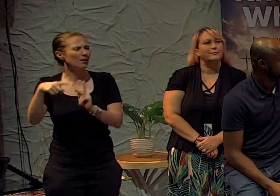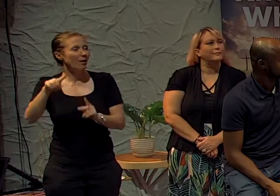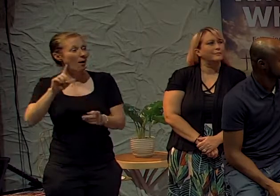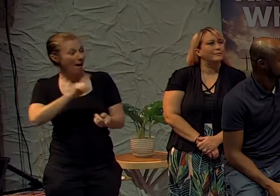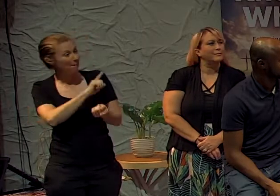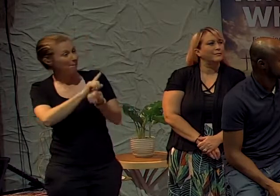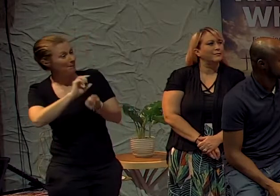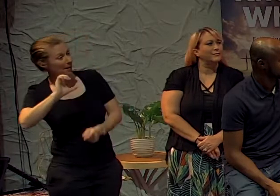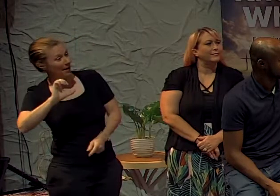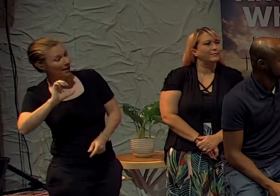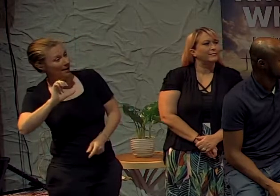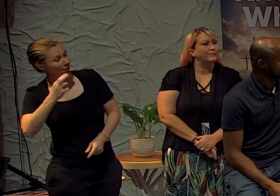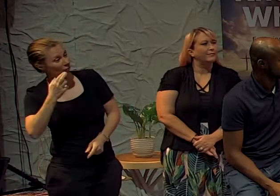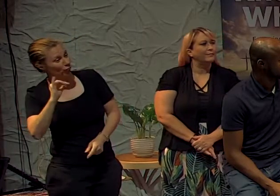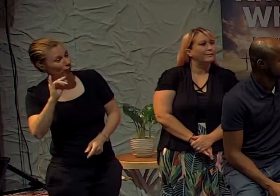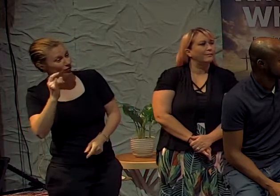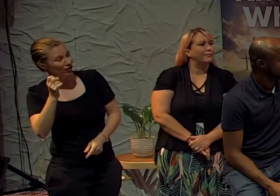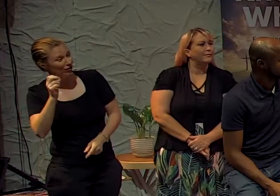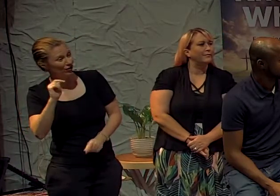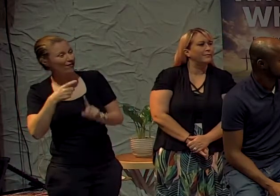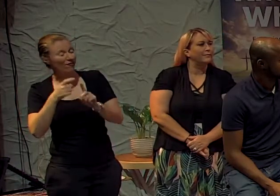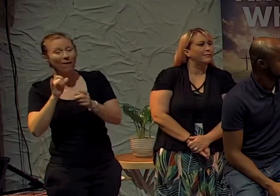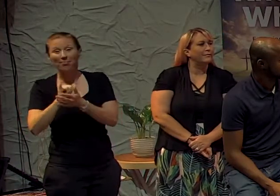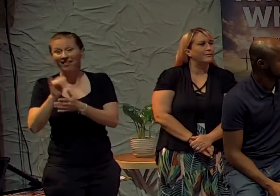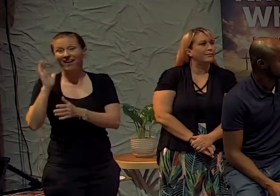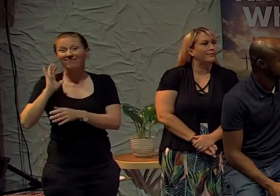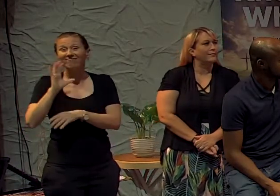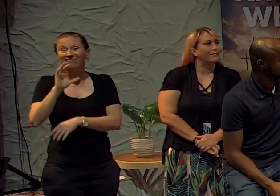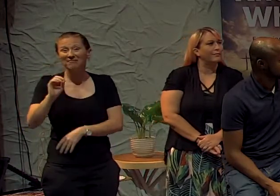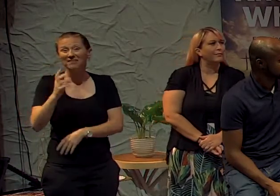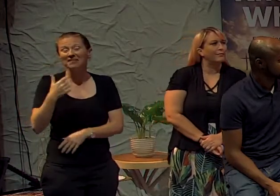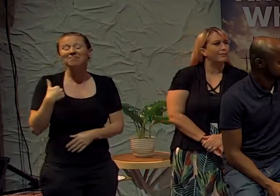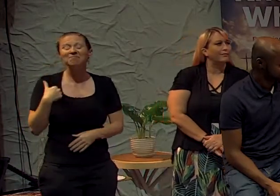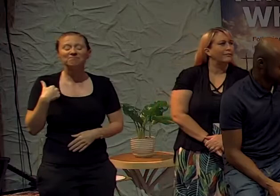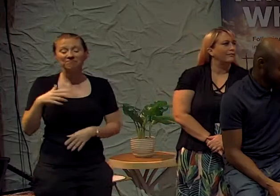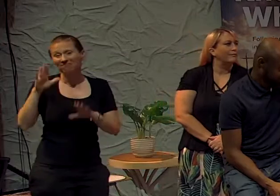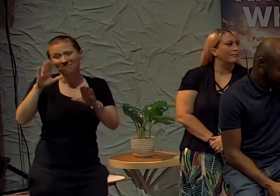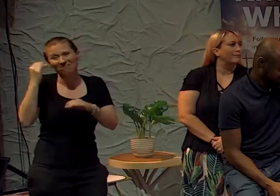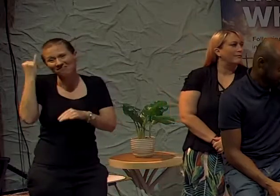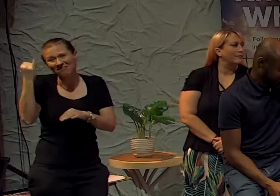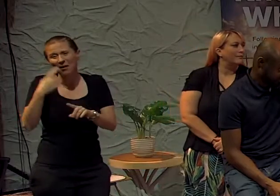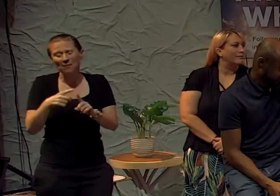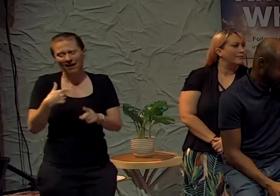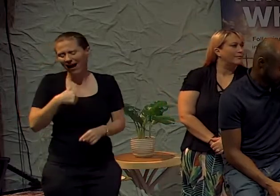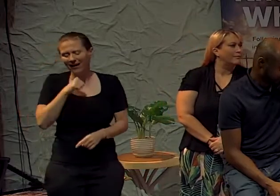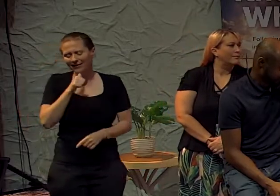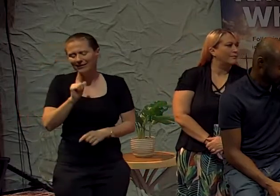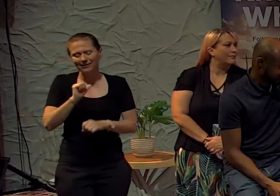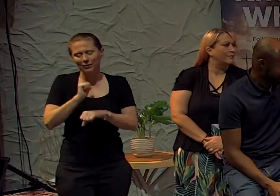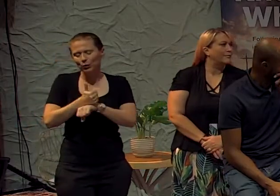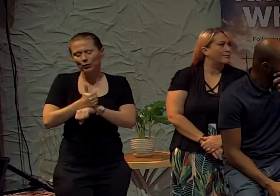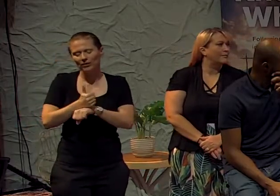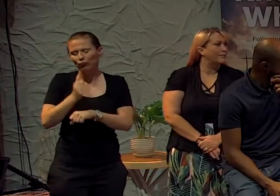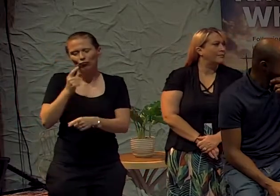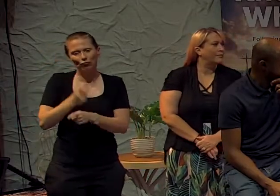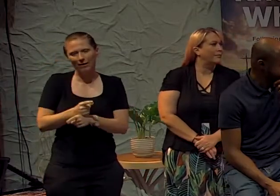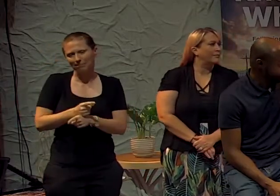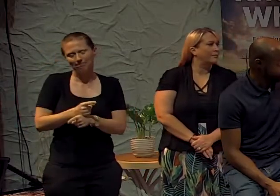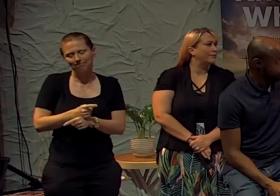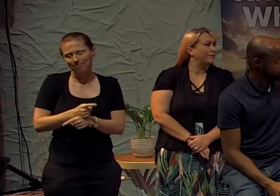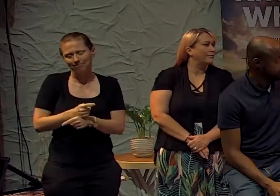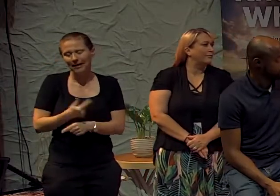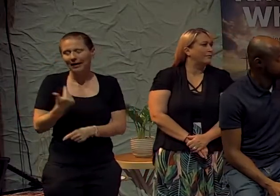it. And it was a great idea, but I just didn't do it right. And